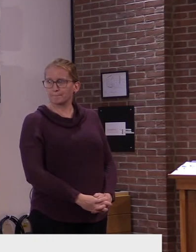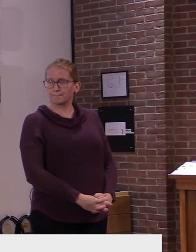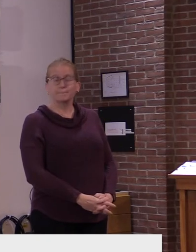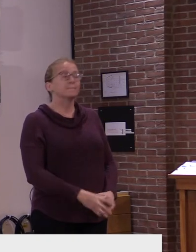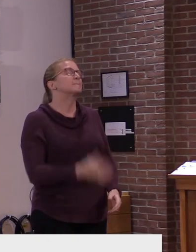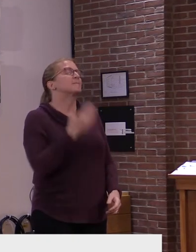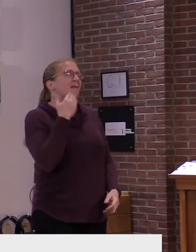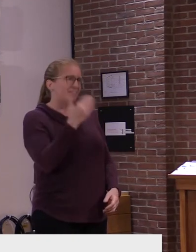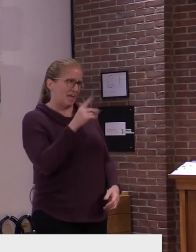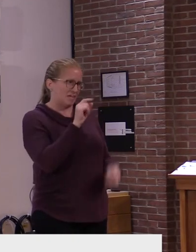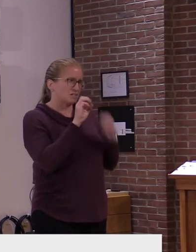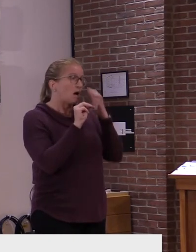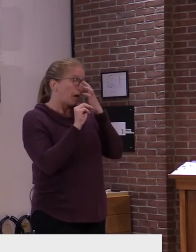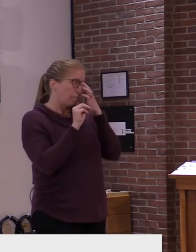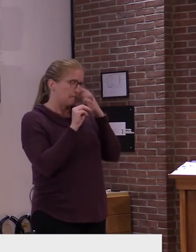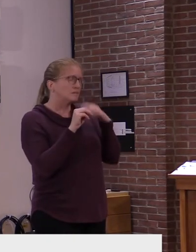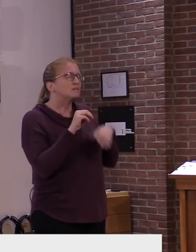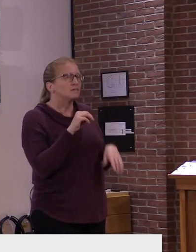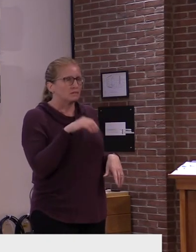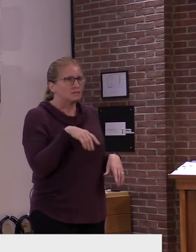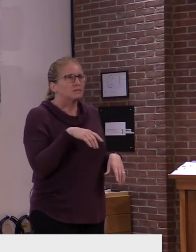Thanks, Tom. We've had an outbreak at a